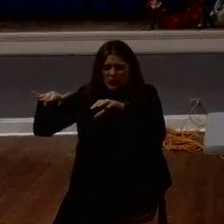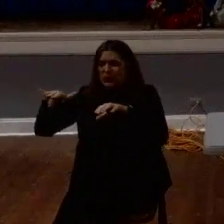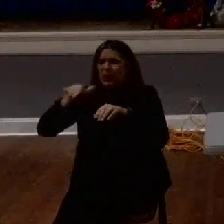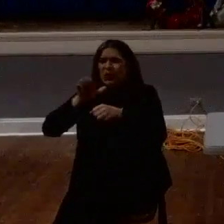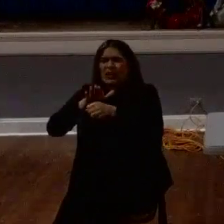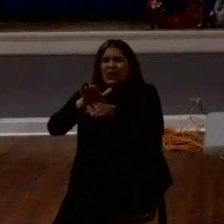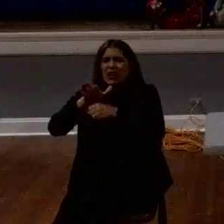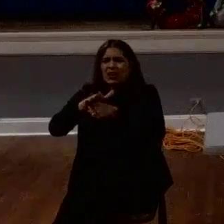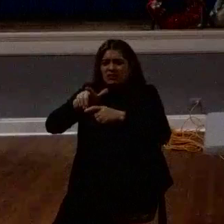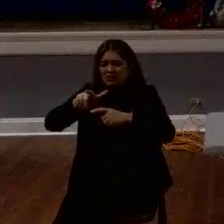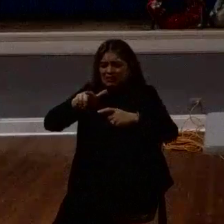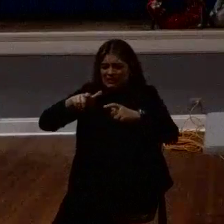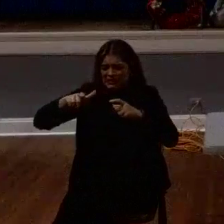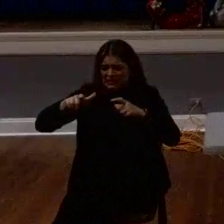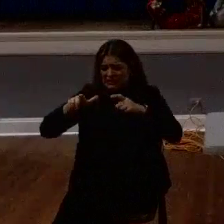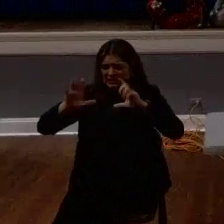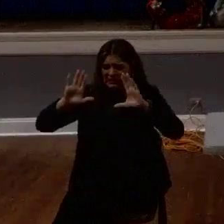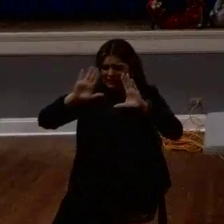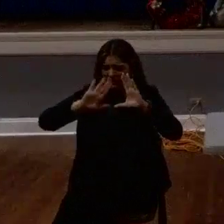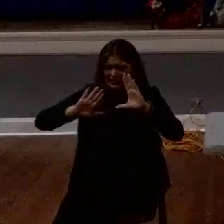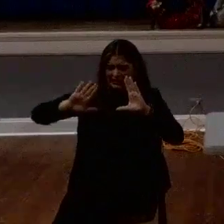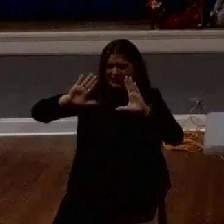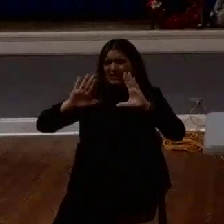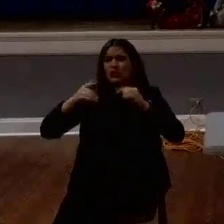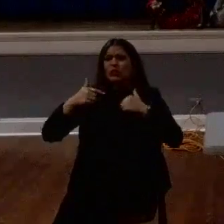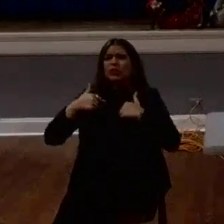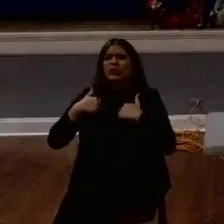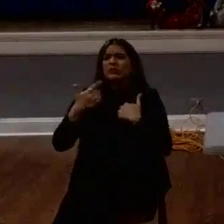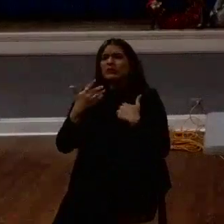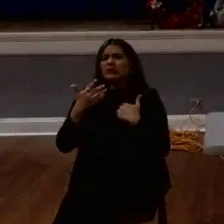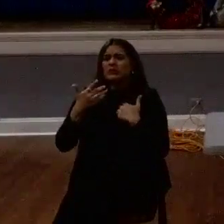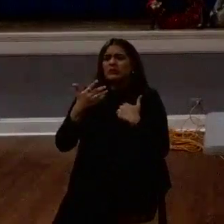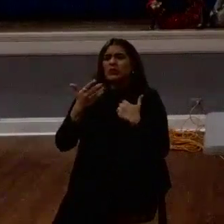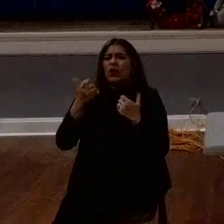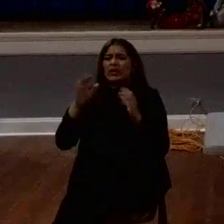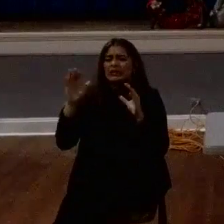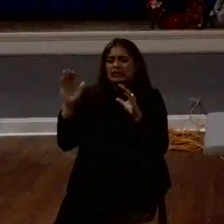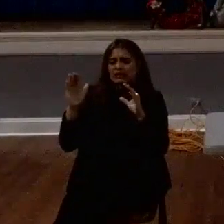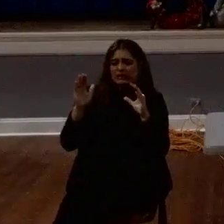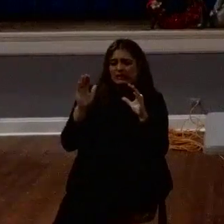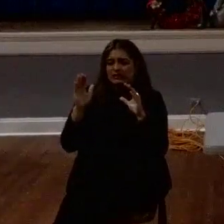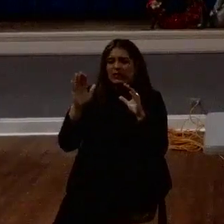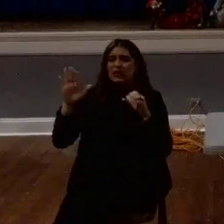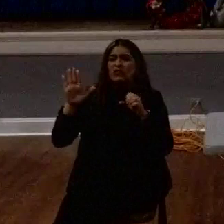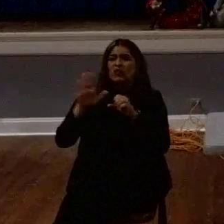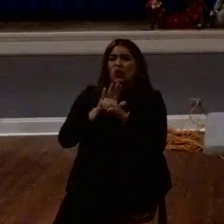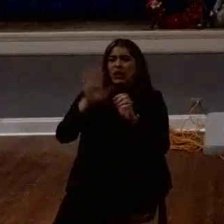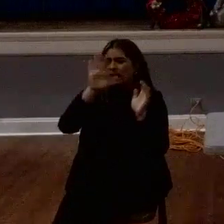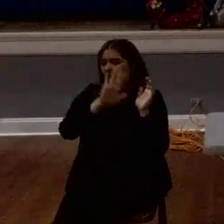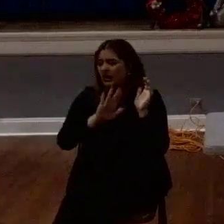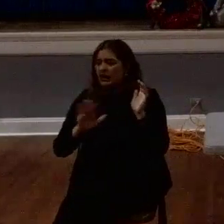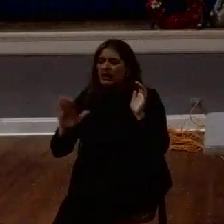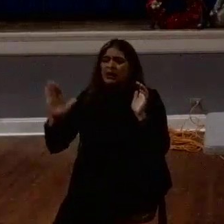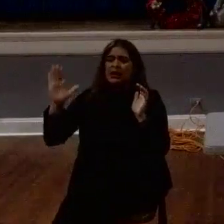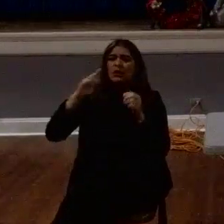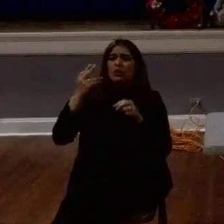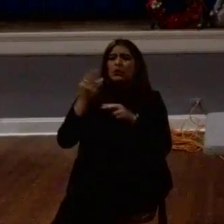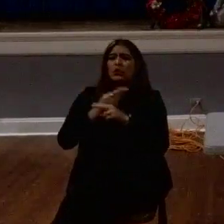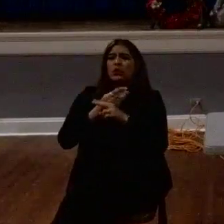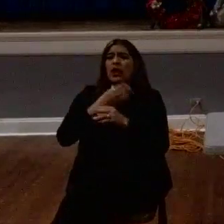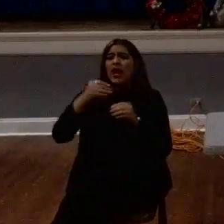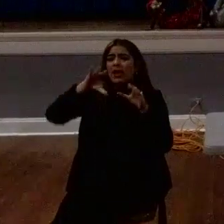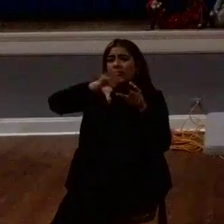as large as we wanted it to be, so we wanted to make sure we could get that 12,000 square feet. The pavilion